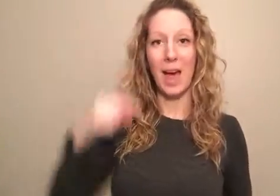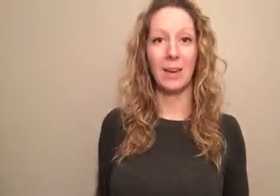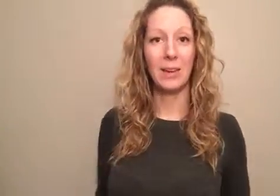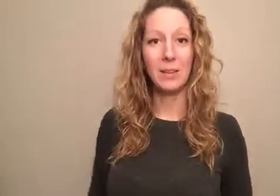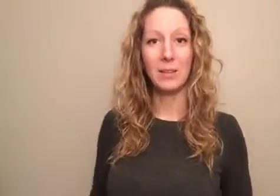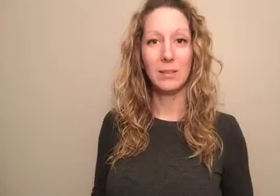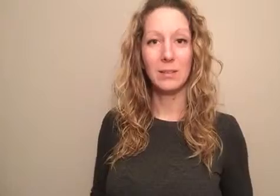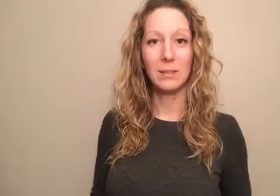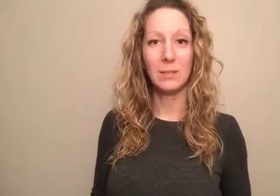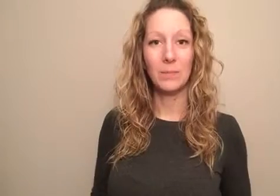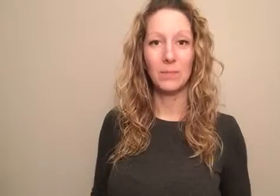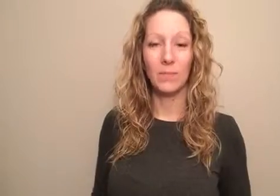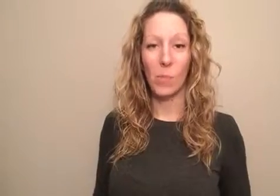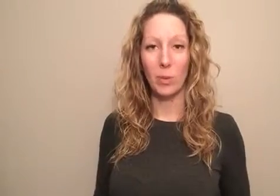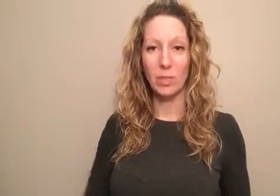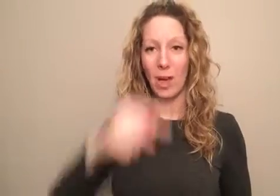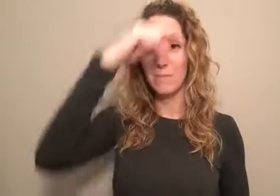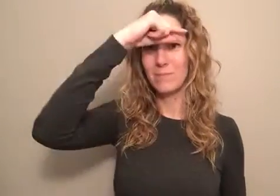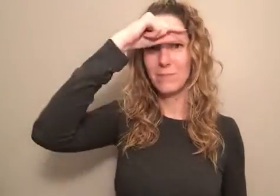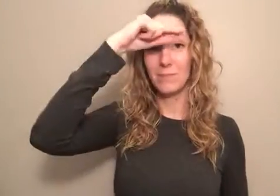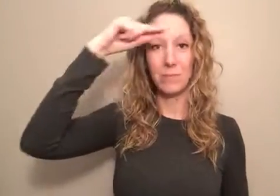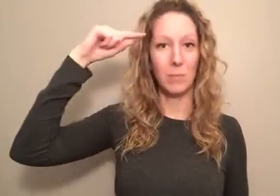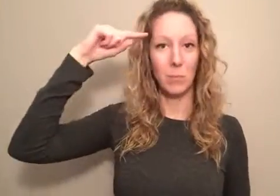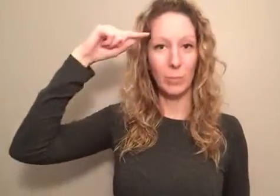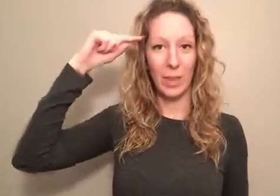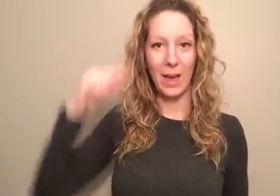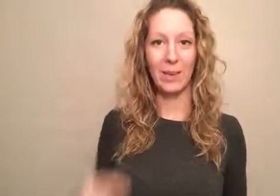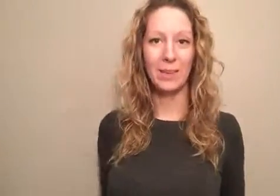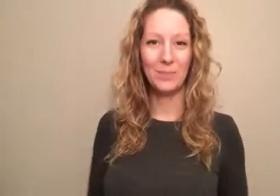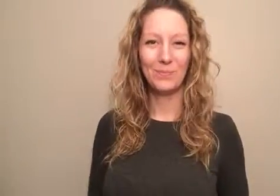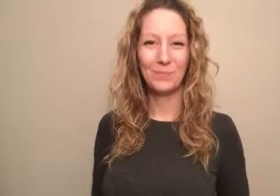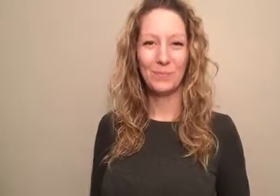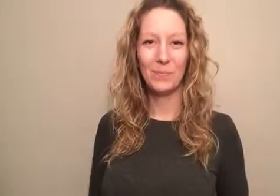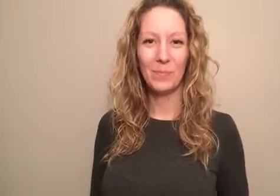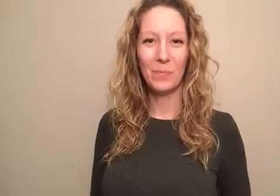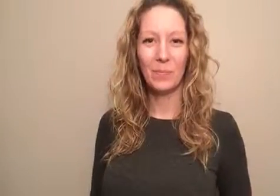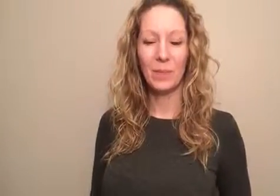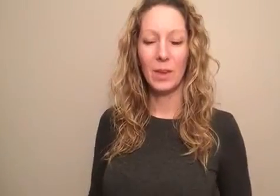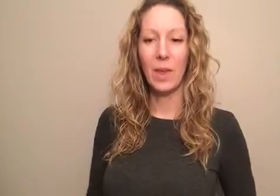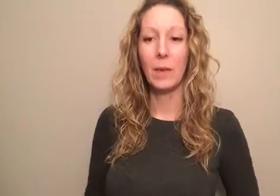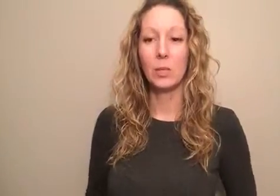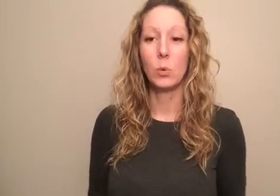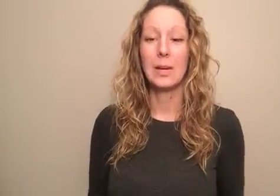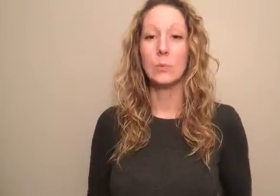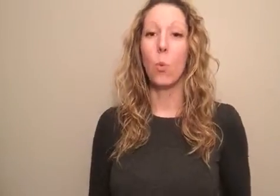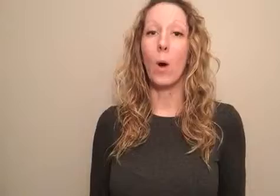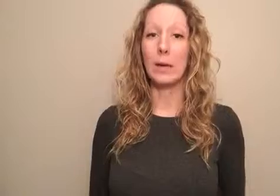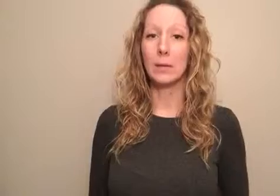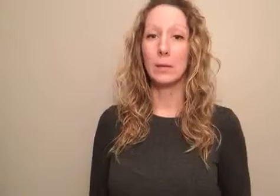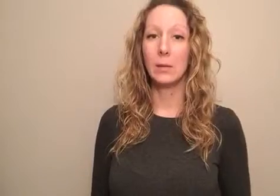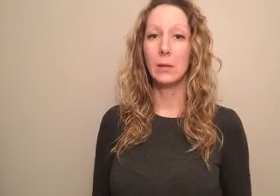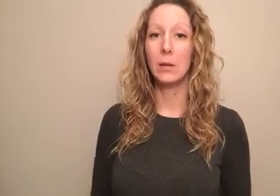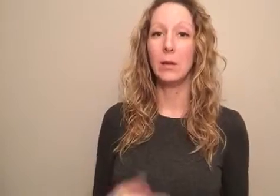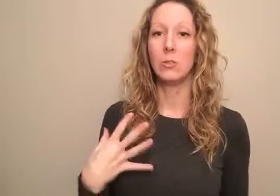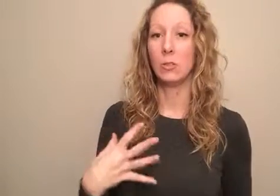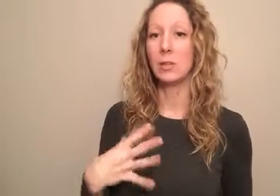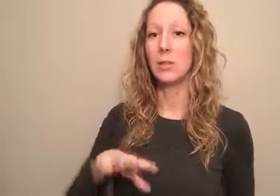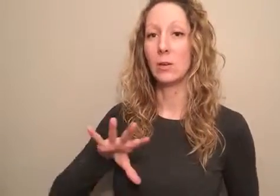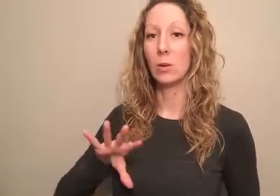black. One more time, black. The next word is white. So you're just going to take your